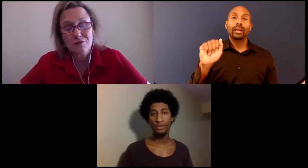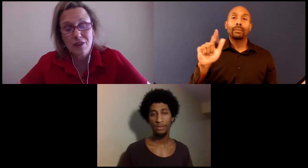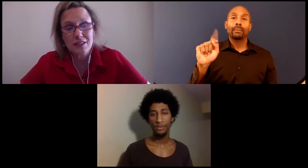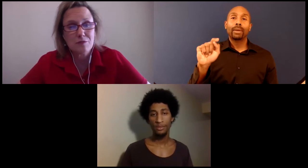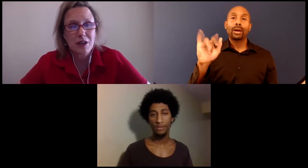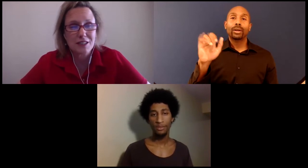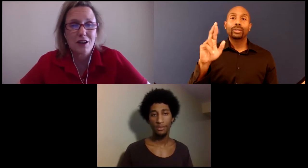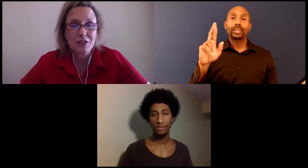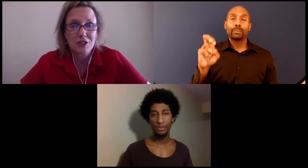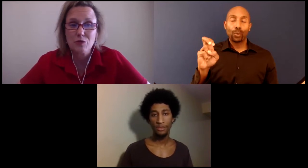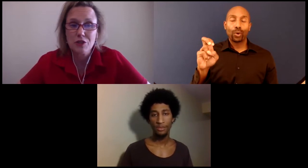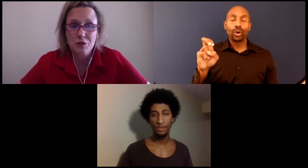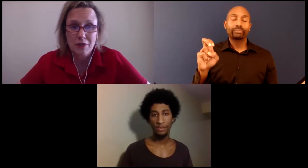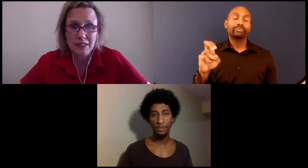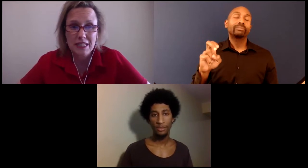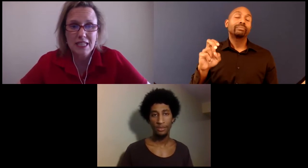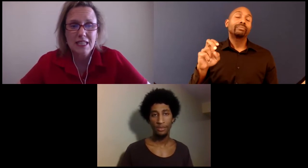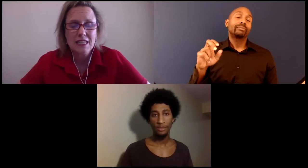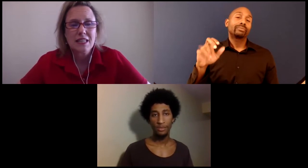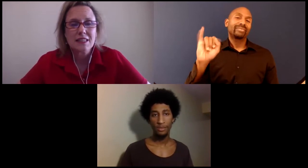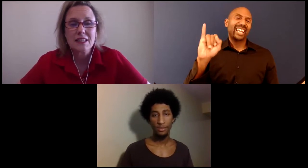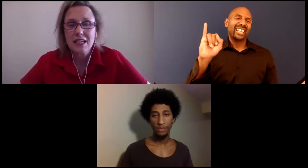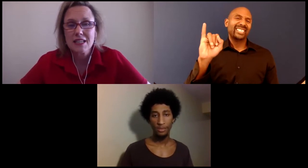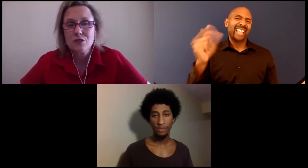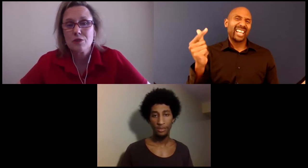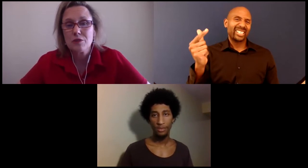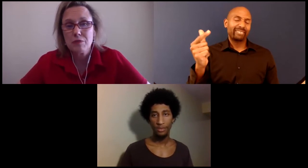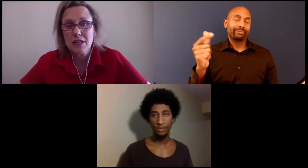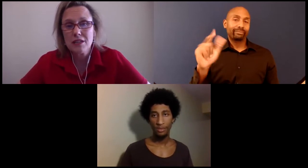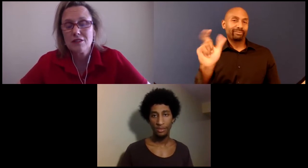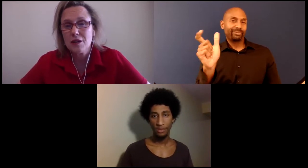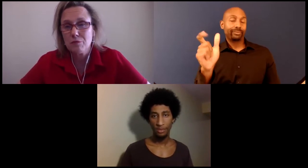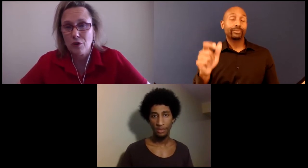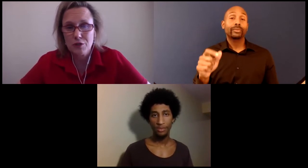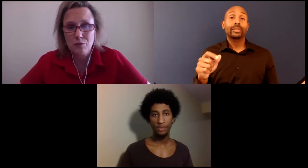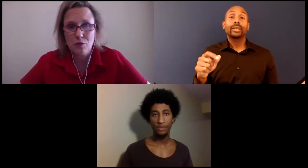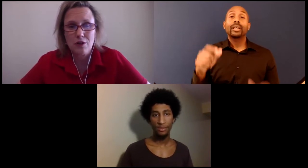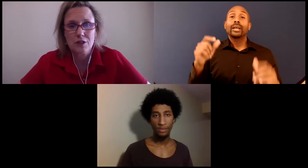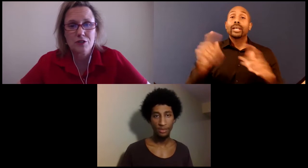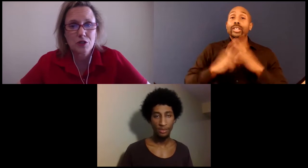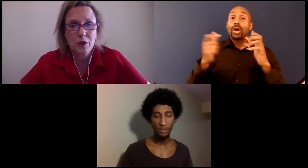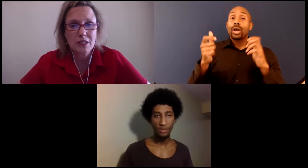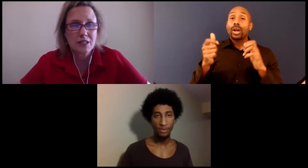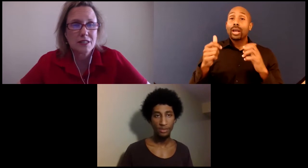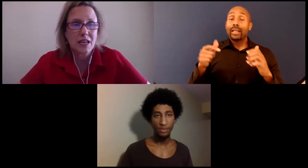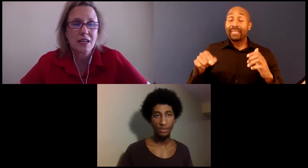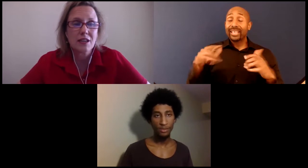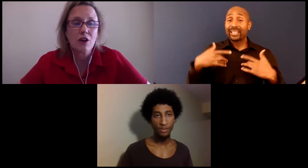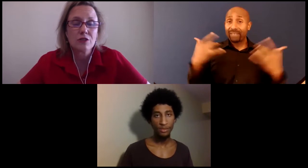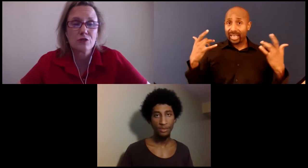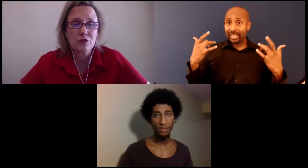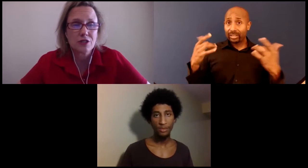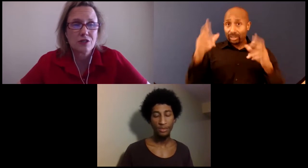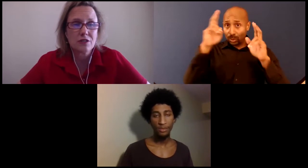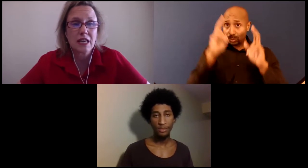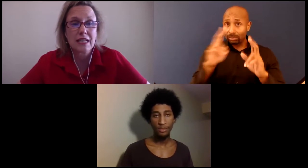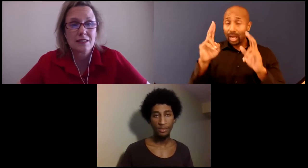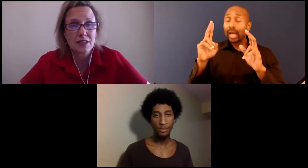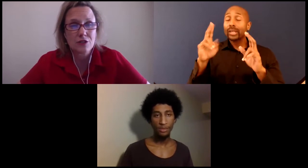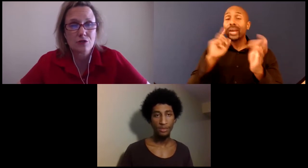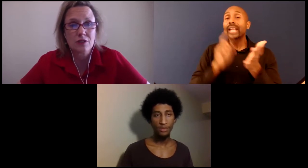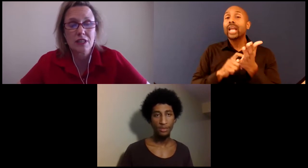this event by acknowledging with humility that the lands where the Peale and Baltimore are situated today are the